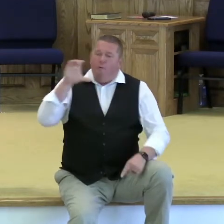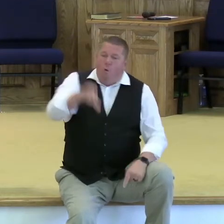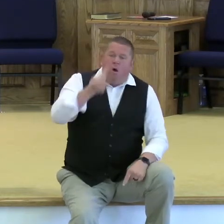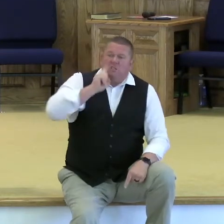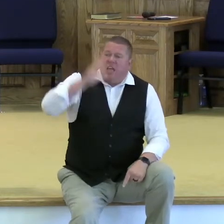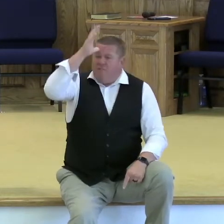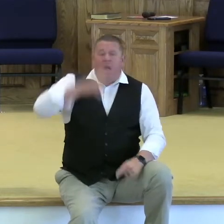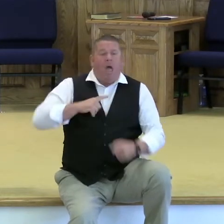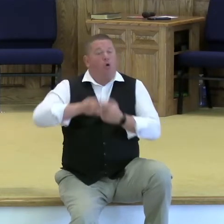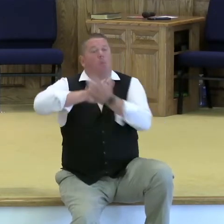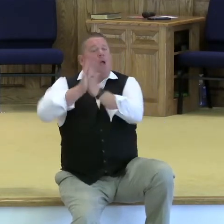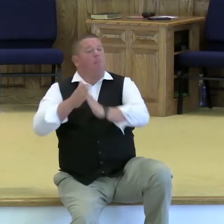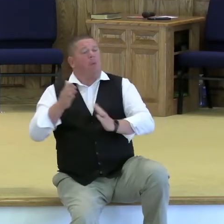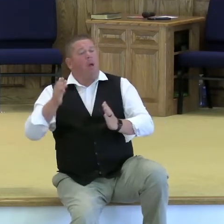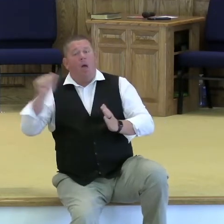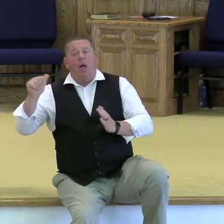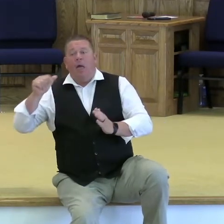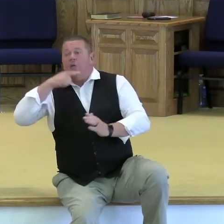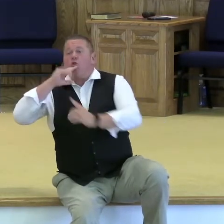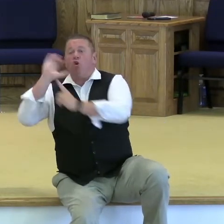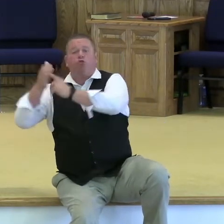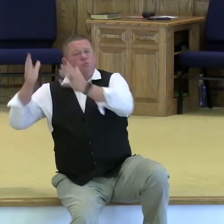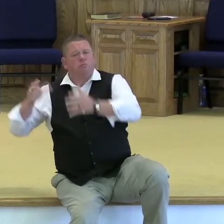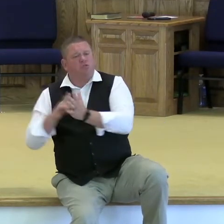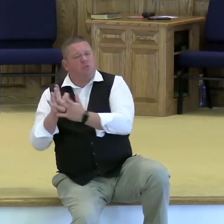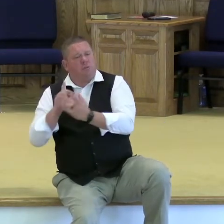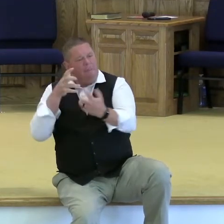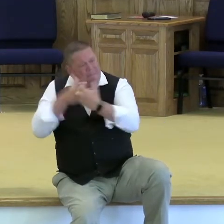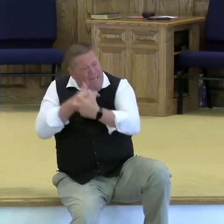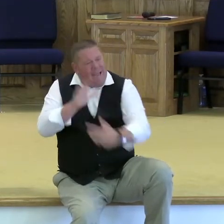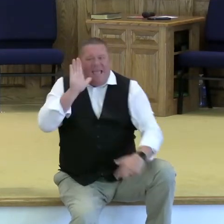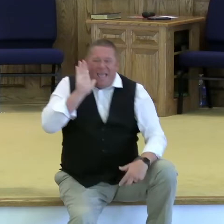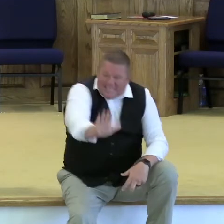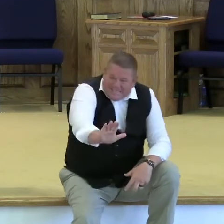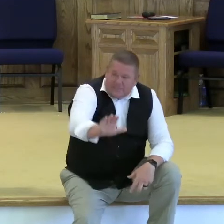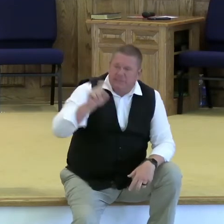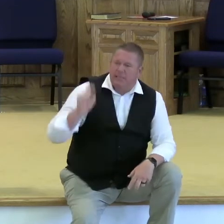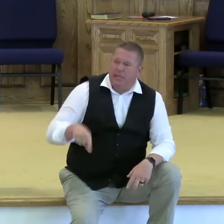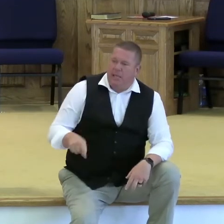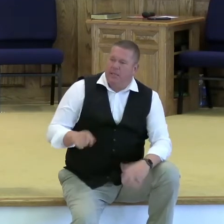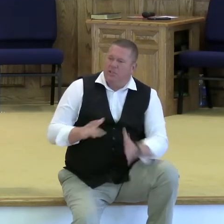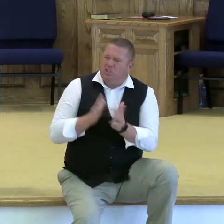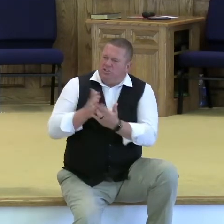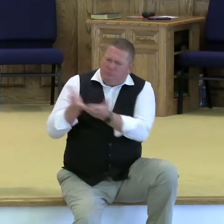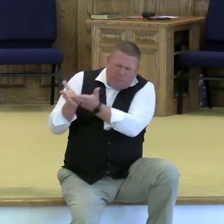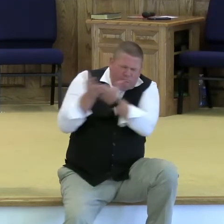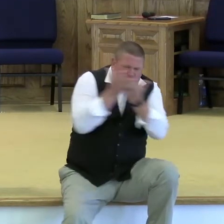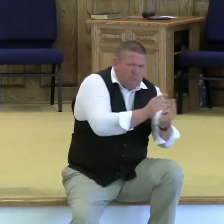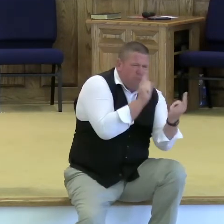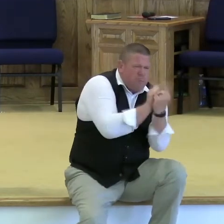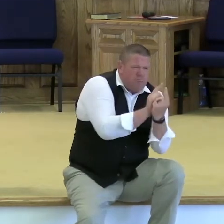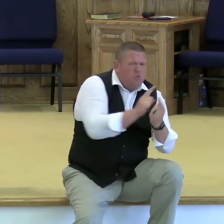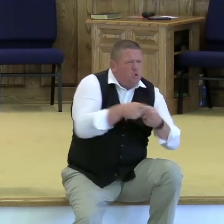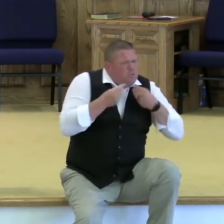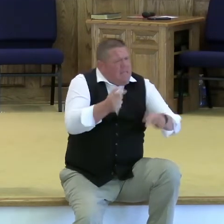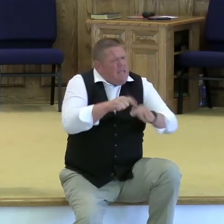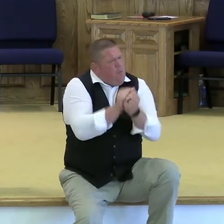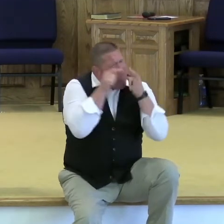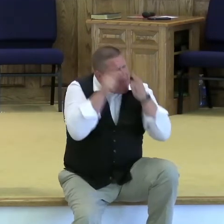go and force this deaf man to become as a hearing culture. No, Jesus matched his needs. Jesus took him aside and talked to him. He